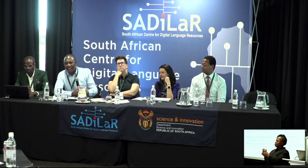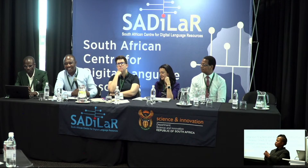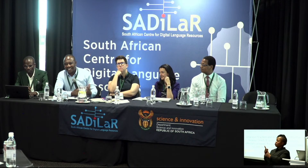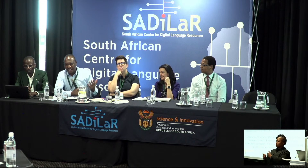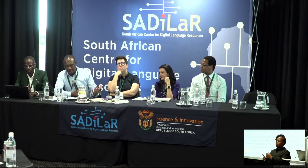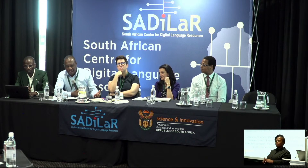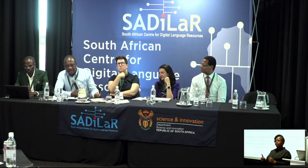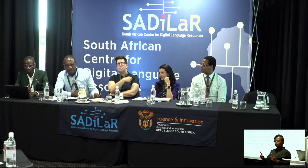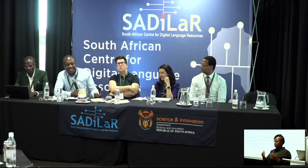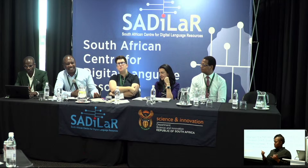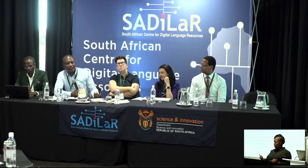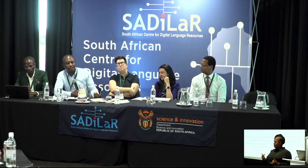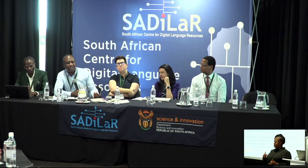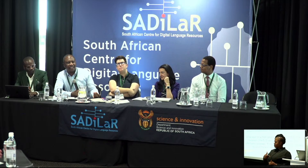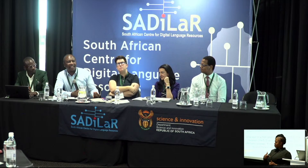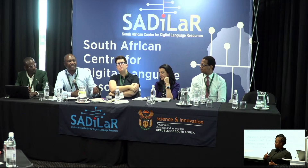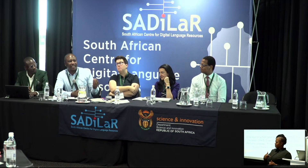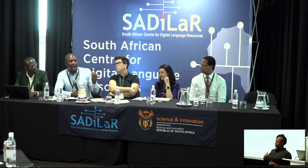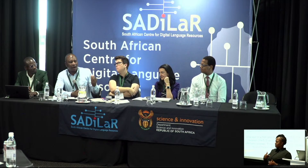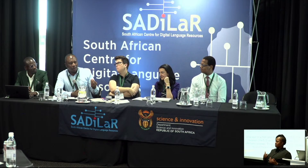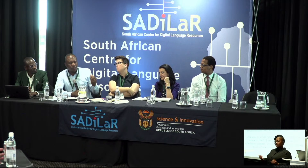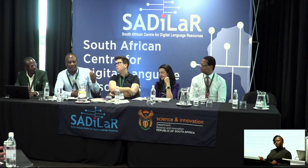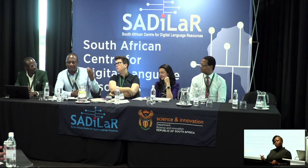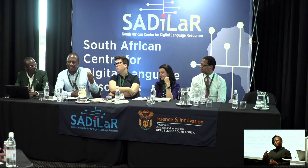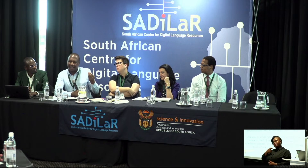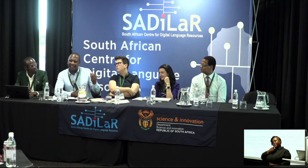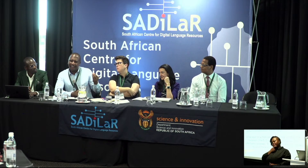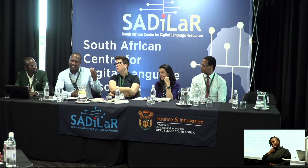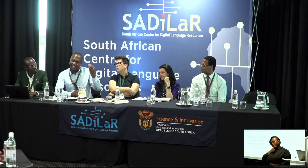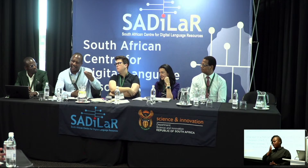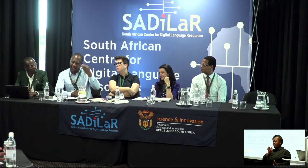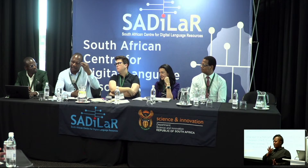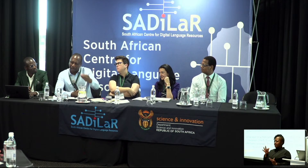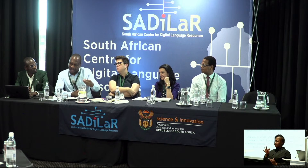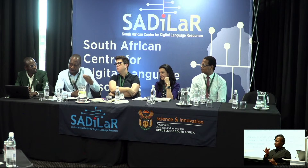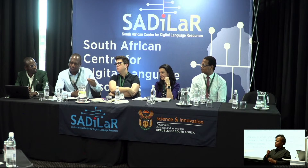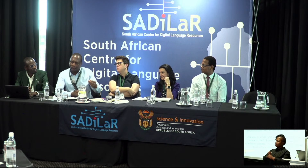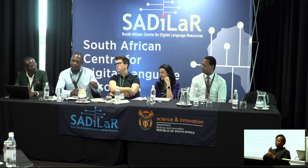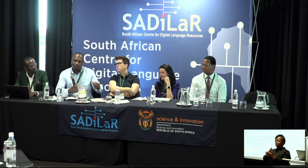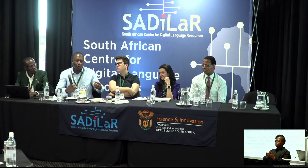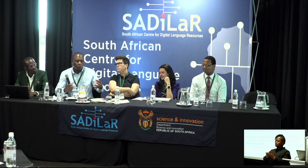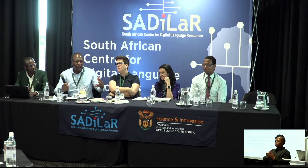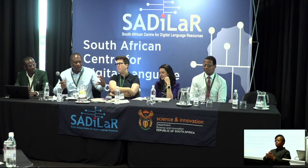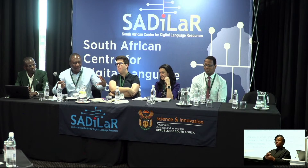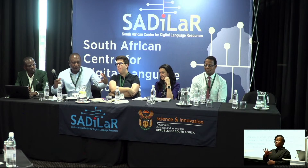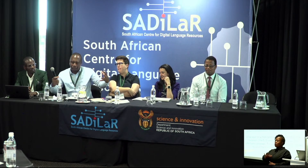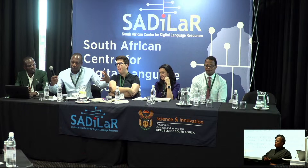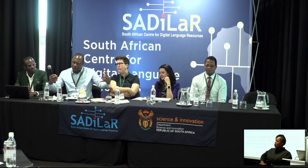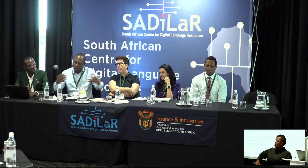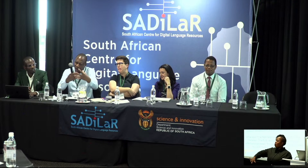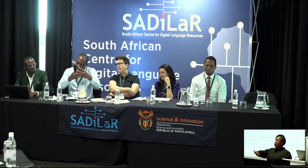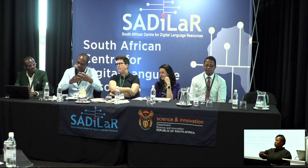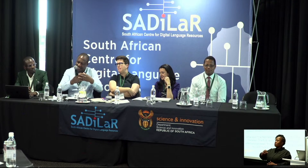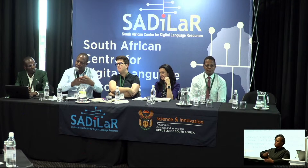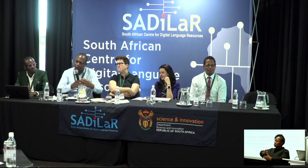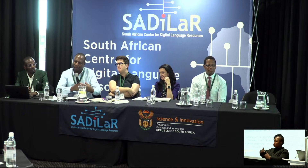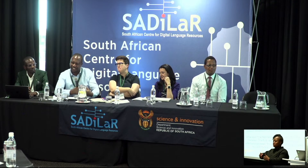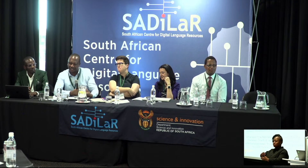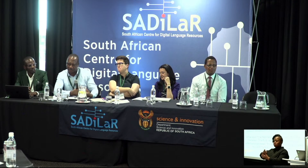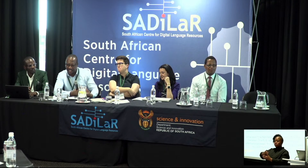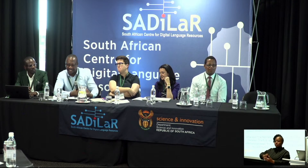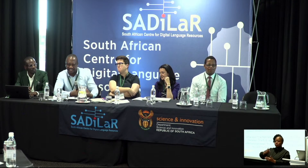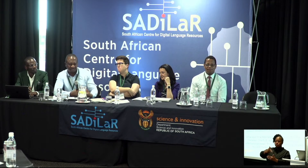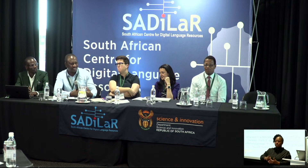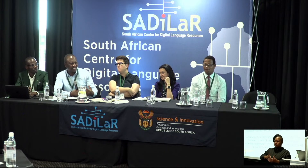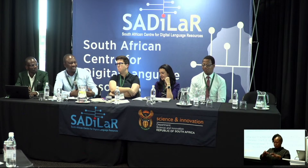The space that I find myself in, it's how do we create a platform where we can put all this